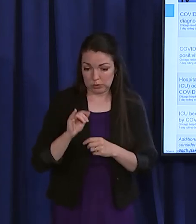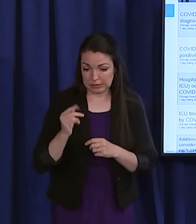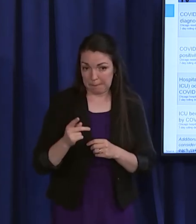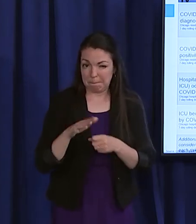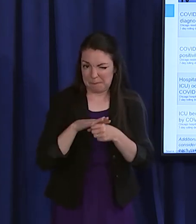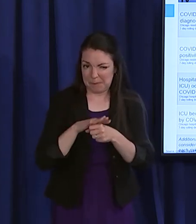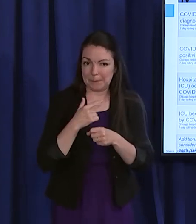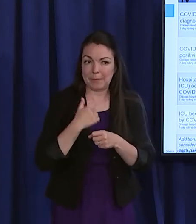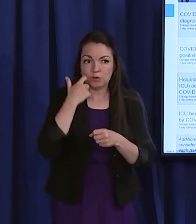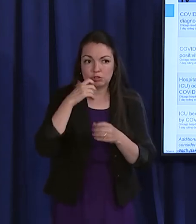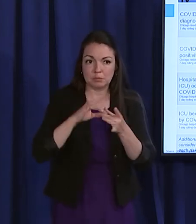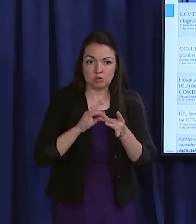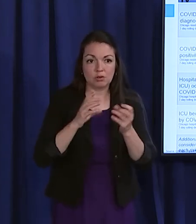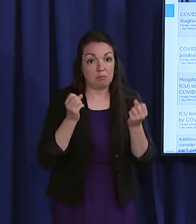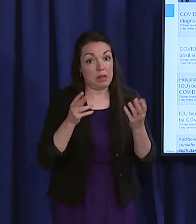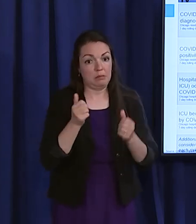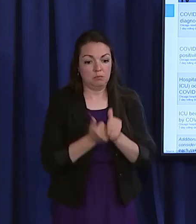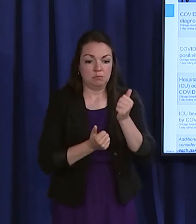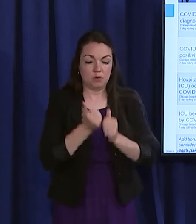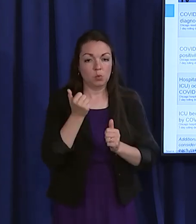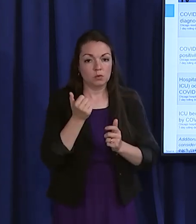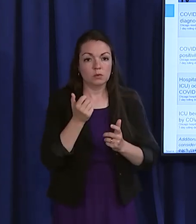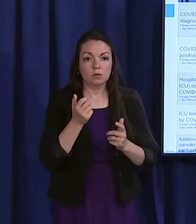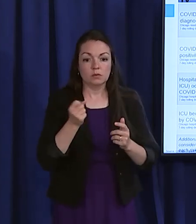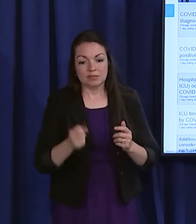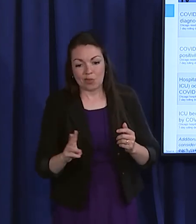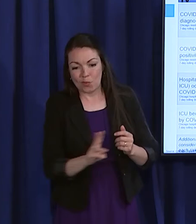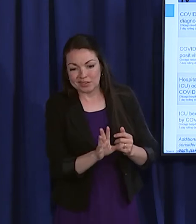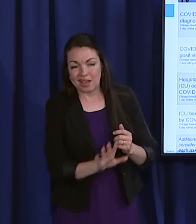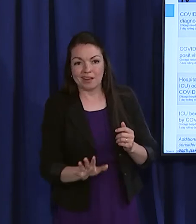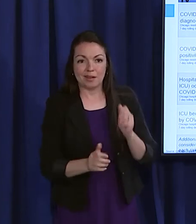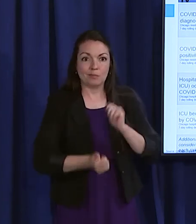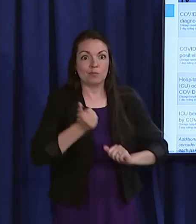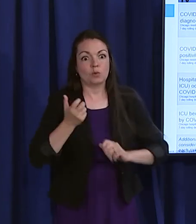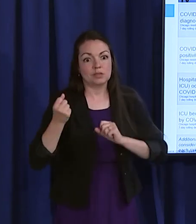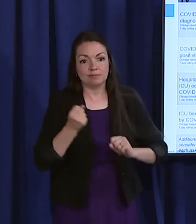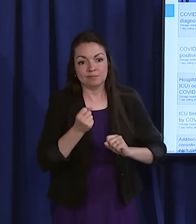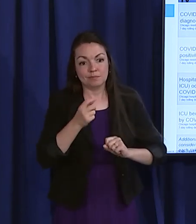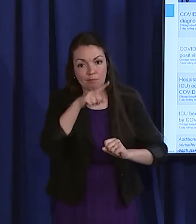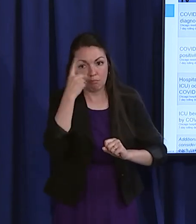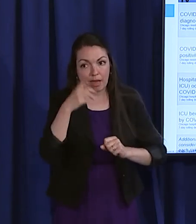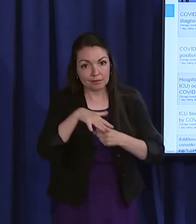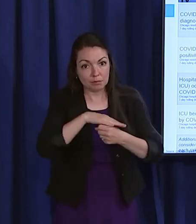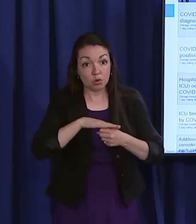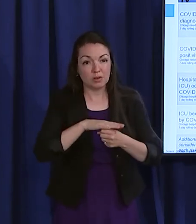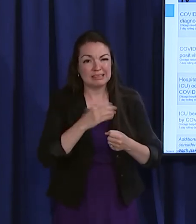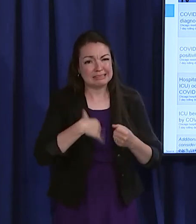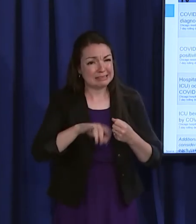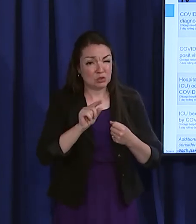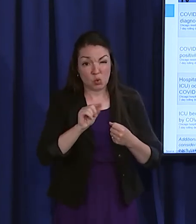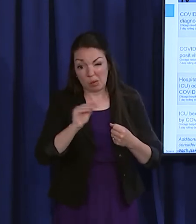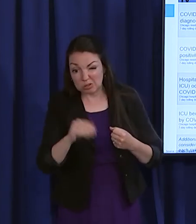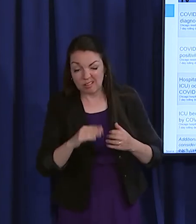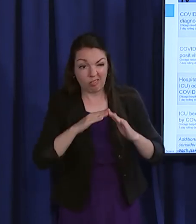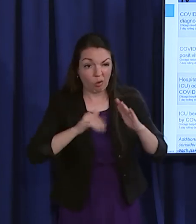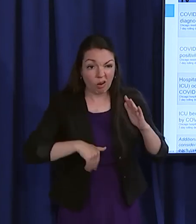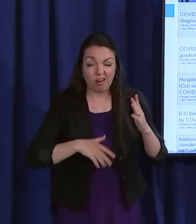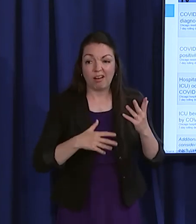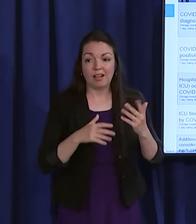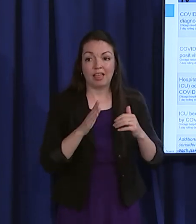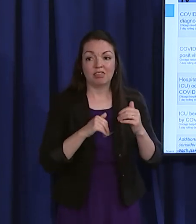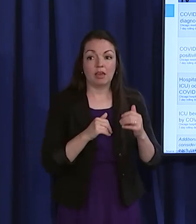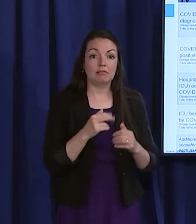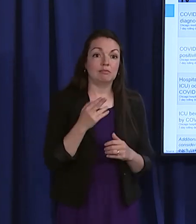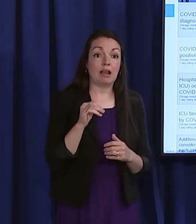of the predominantly African-American zip codes on the south and west sides are still 20 percentage points lower than places on the north side, even, you know, zip codes in